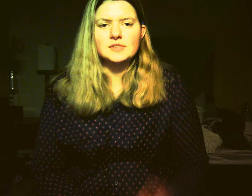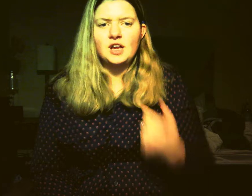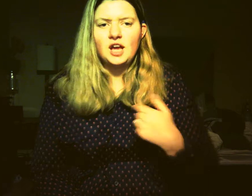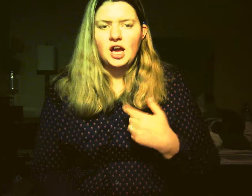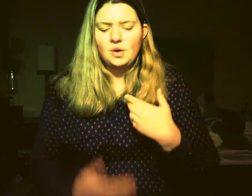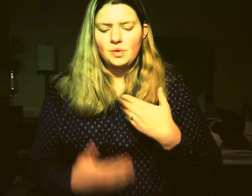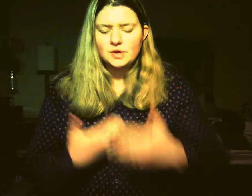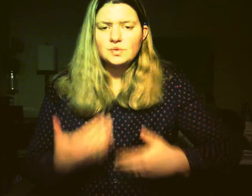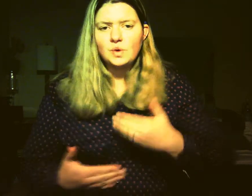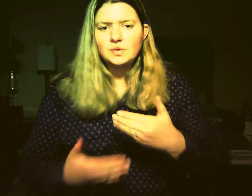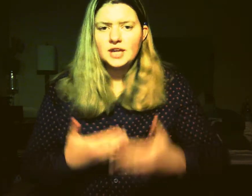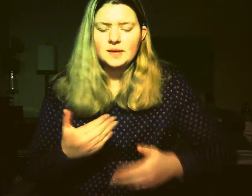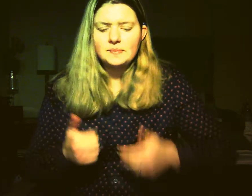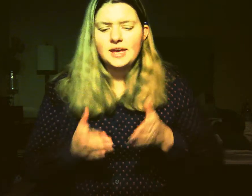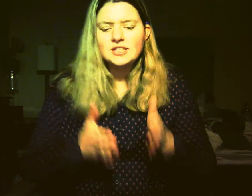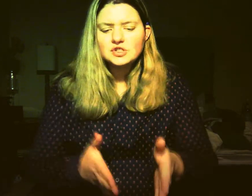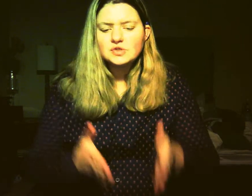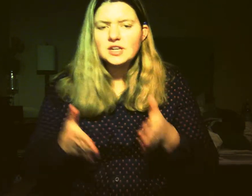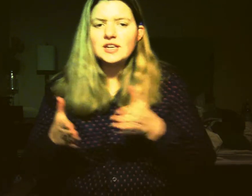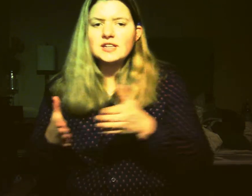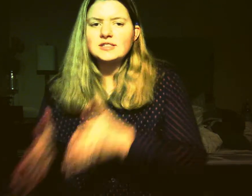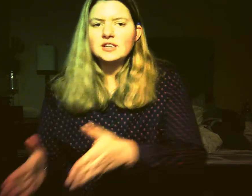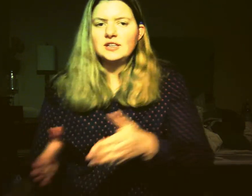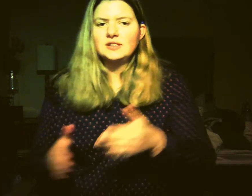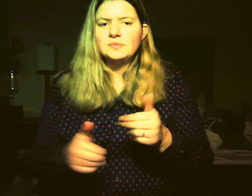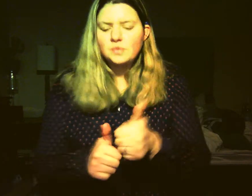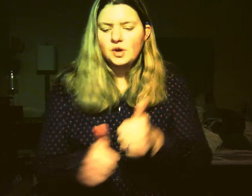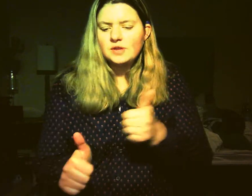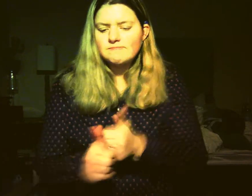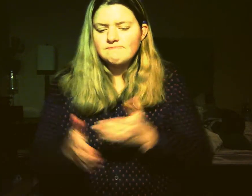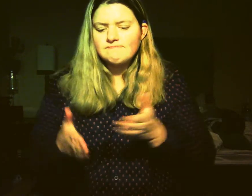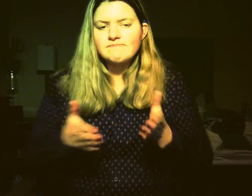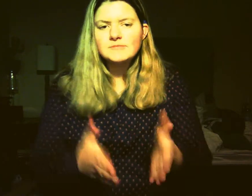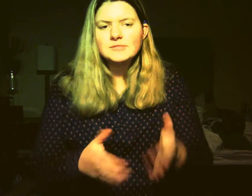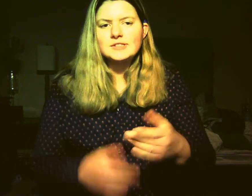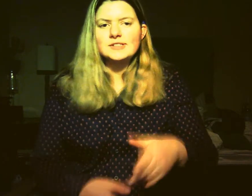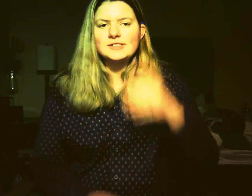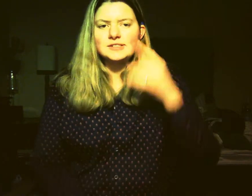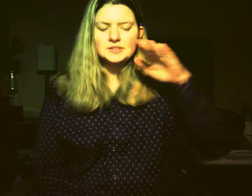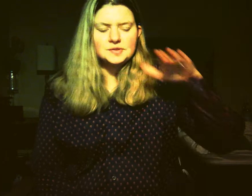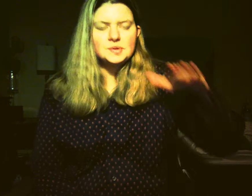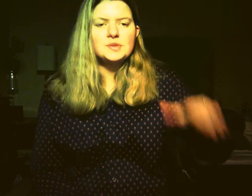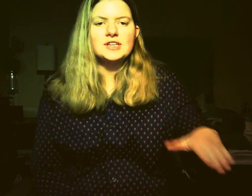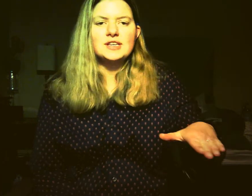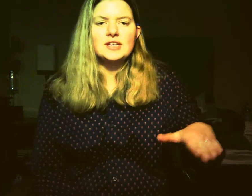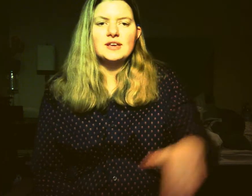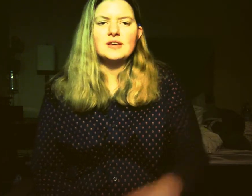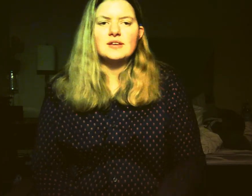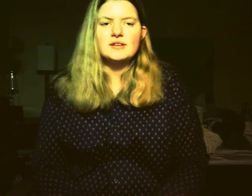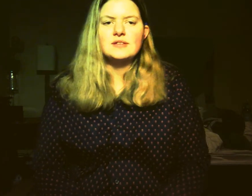I want to go down the street, the back road, like you did when you were a kid,